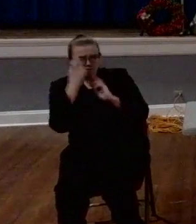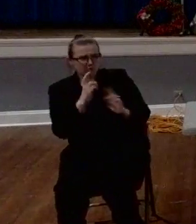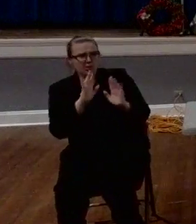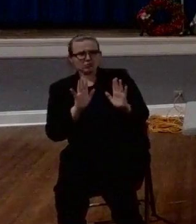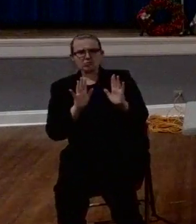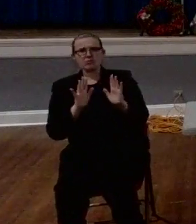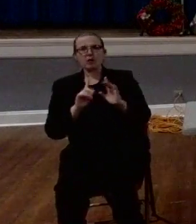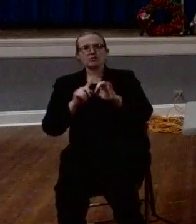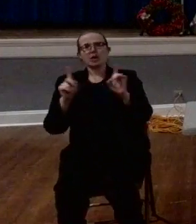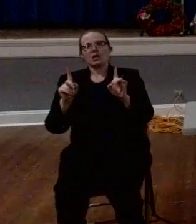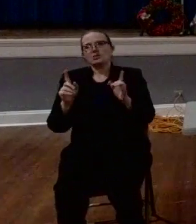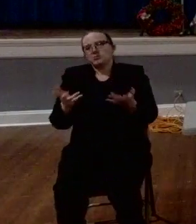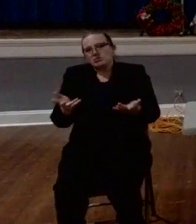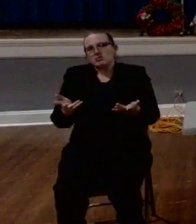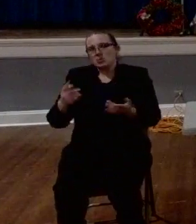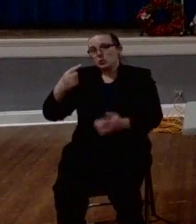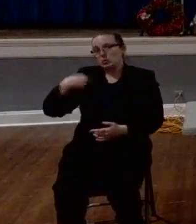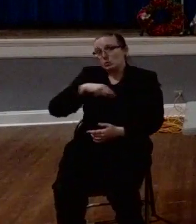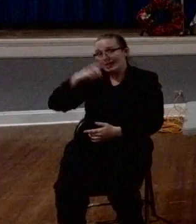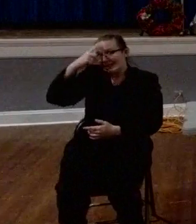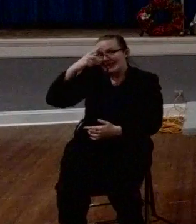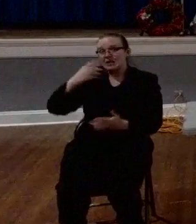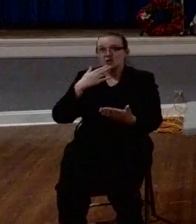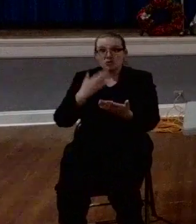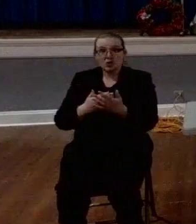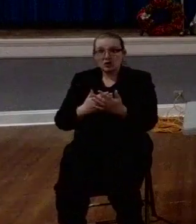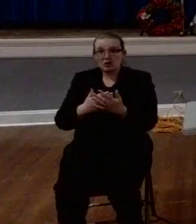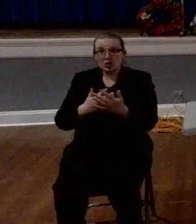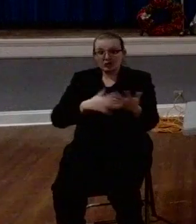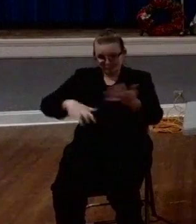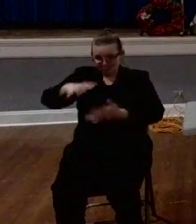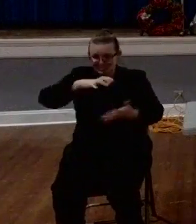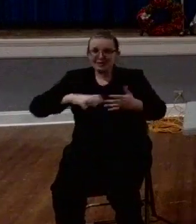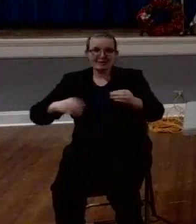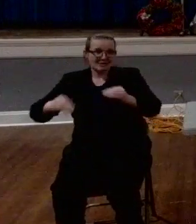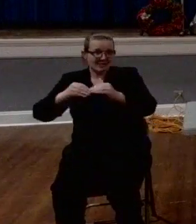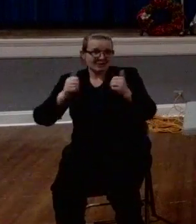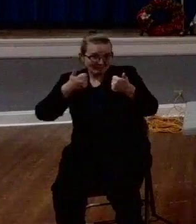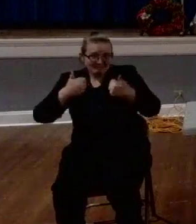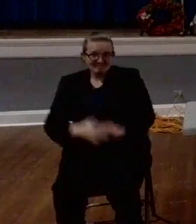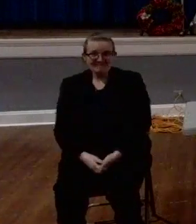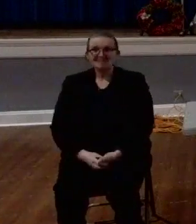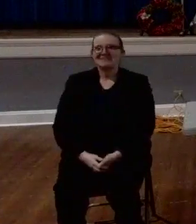that, but we think it's a great mix. But if you do more,